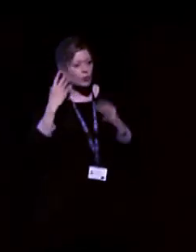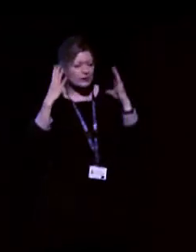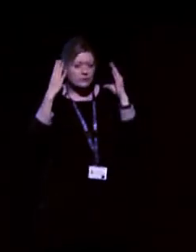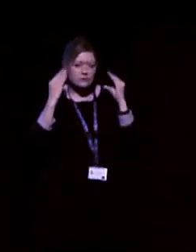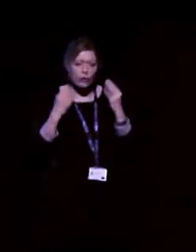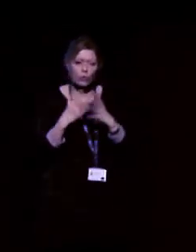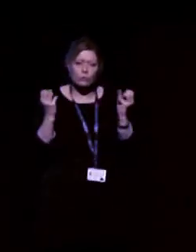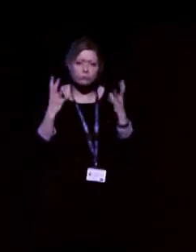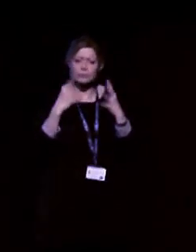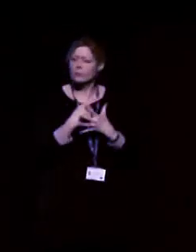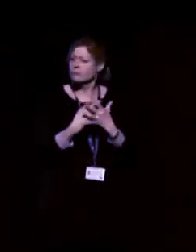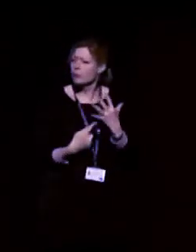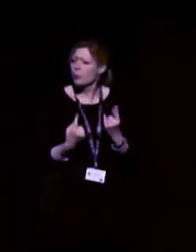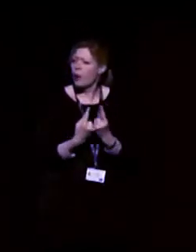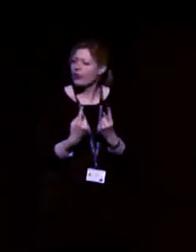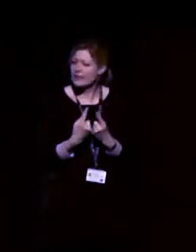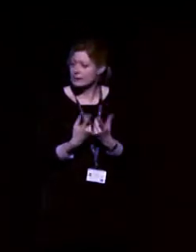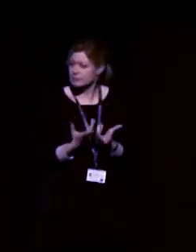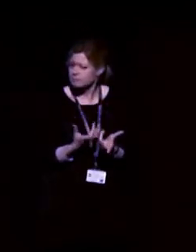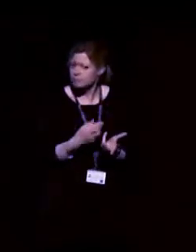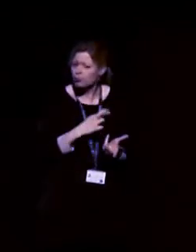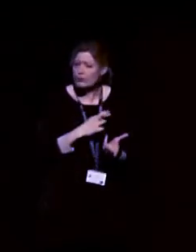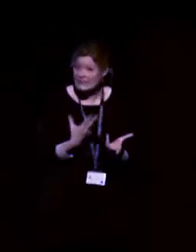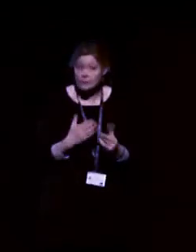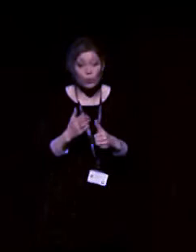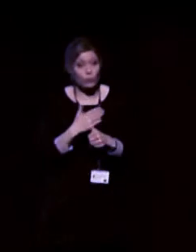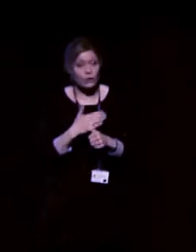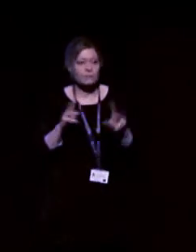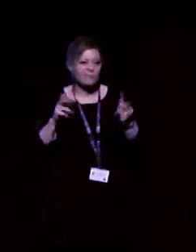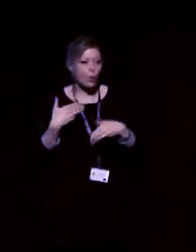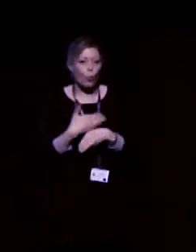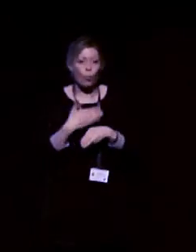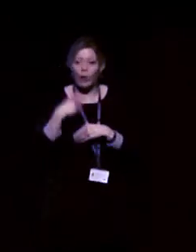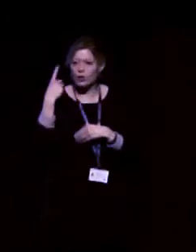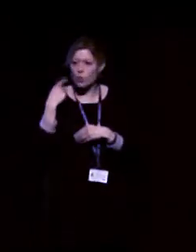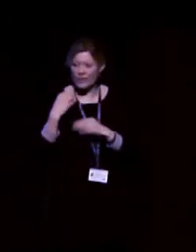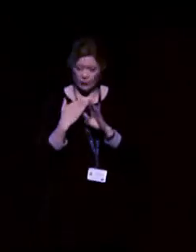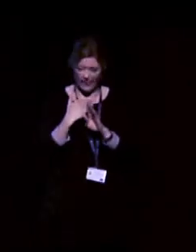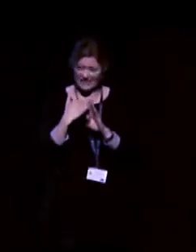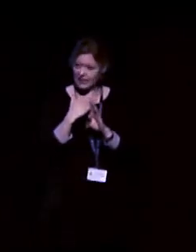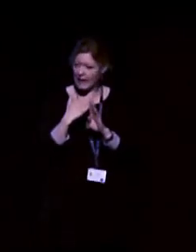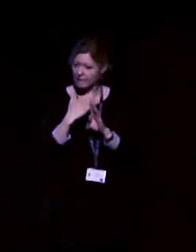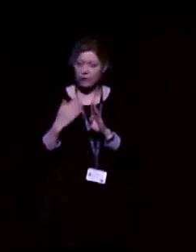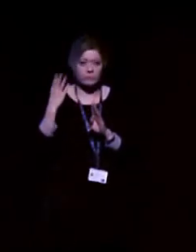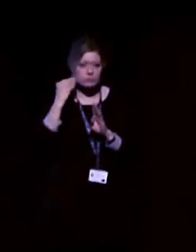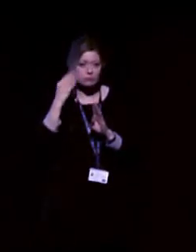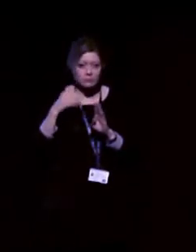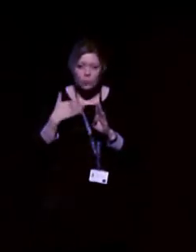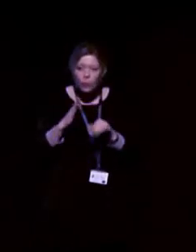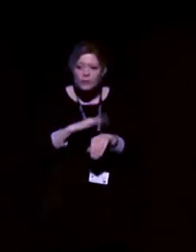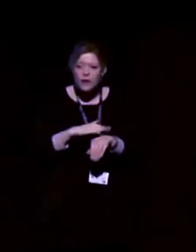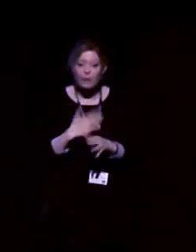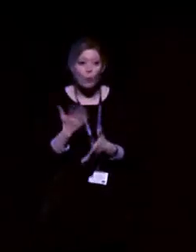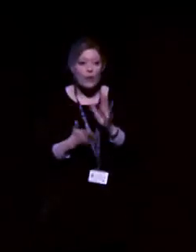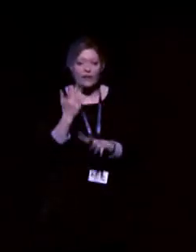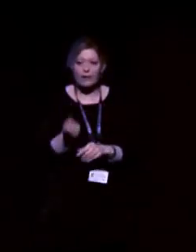Well, number one, the work noise, that is the level that you are experiencing. Whether there is impulse noise, now that is by far the